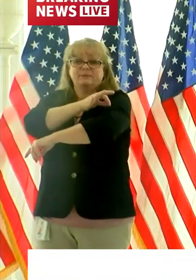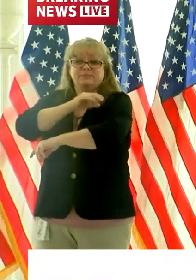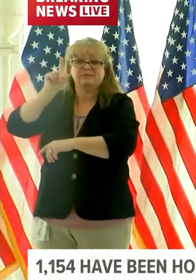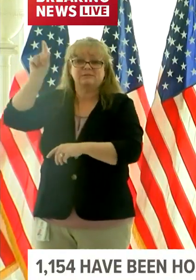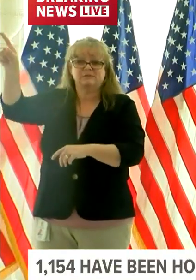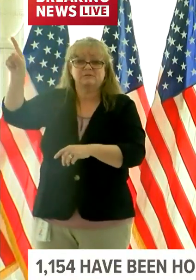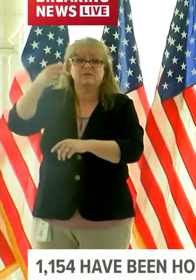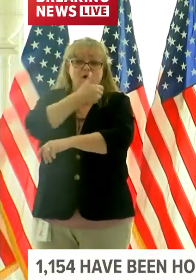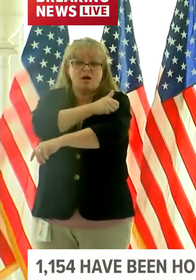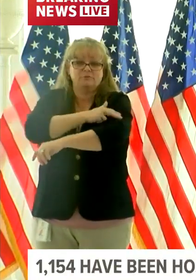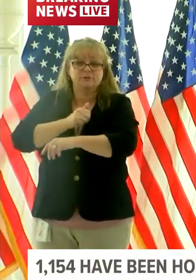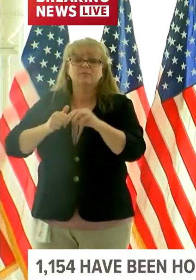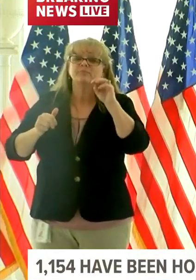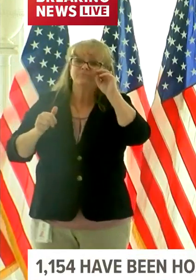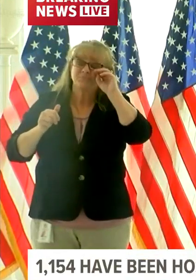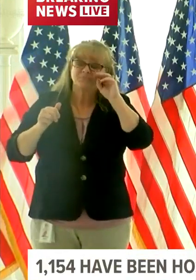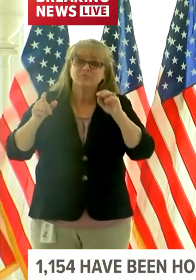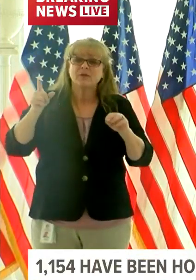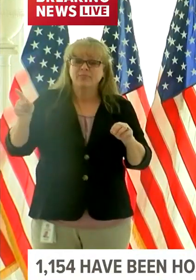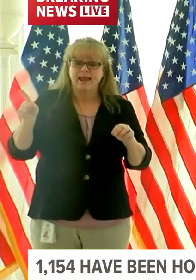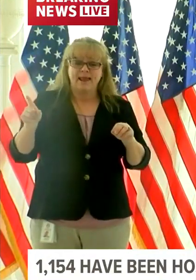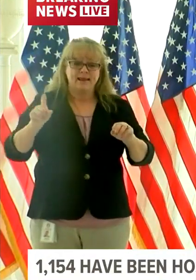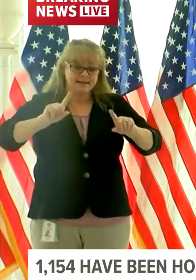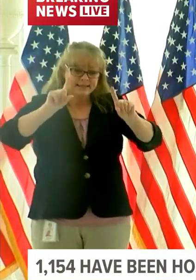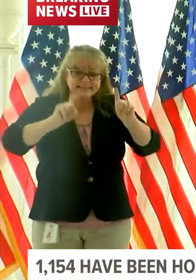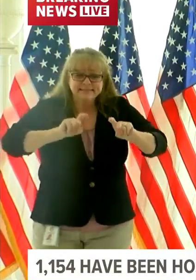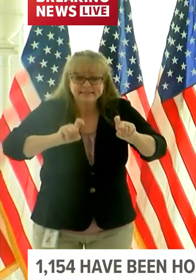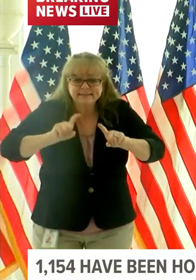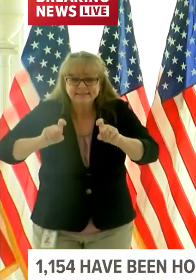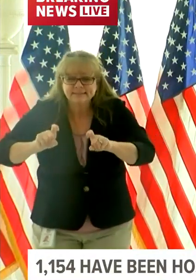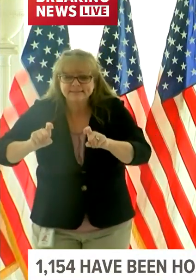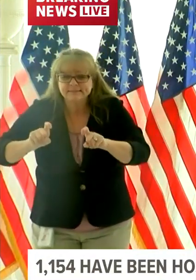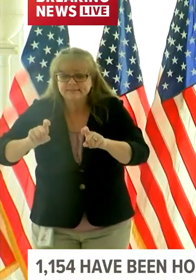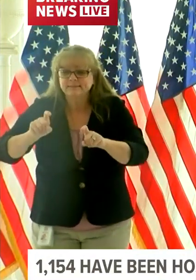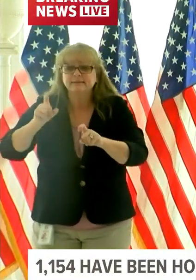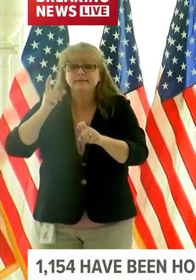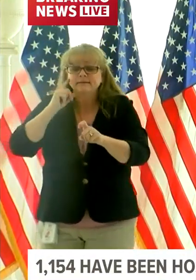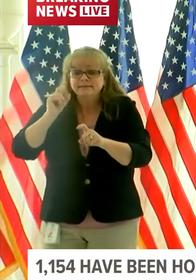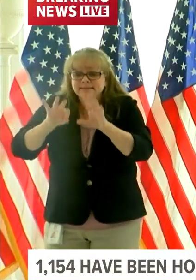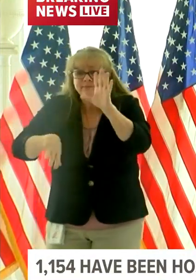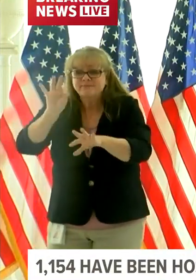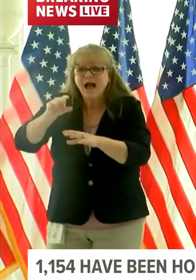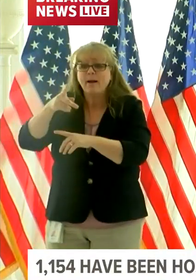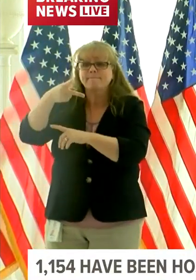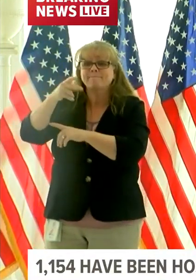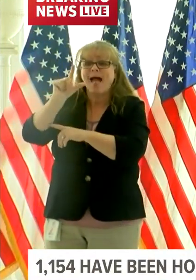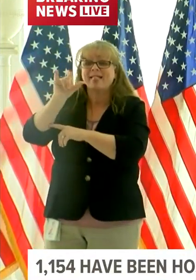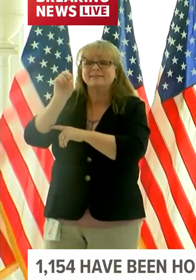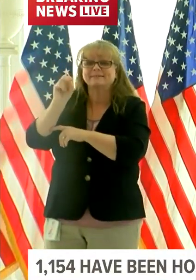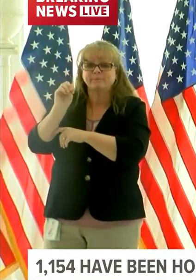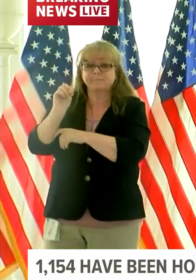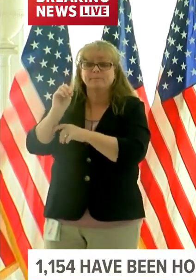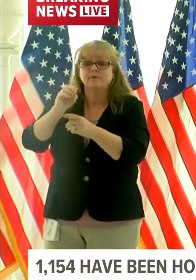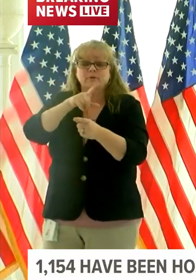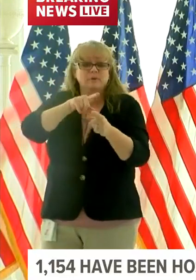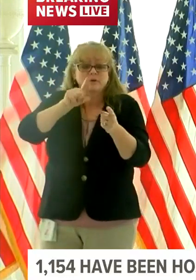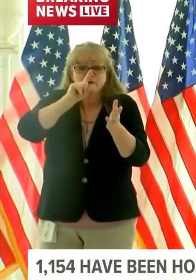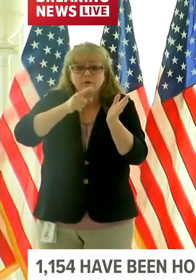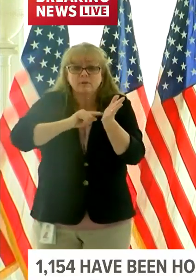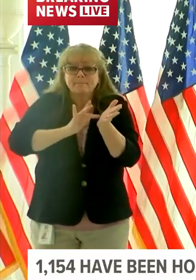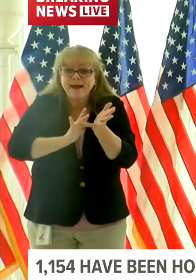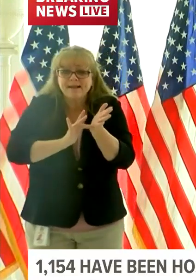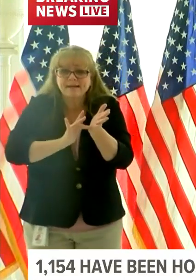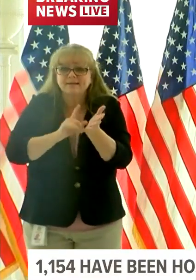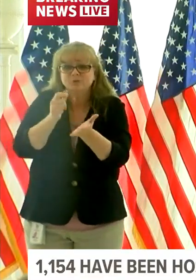and test plasma treatment, treatments, vaccines, drug therapies. Thank you, Betcher Foundation,